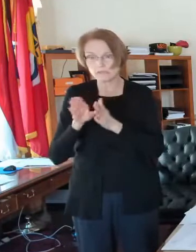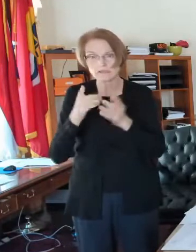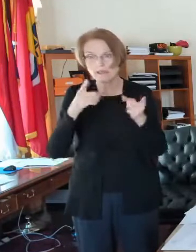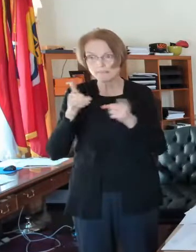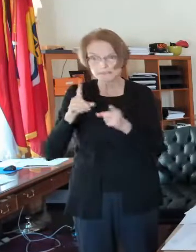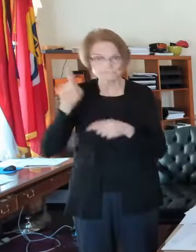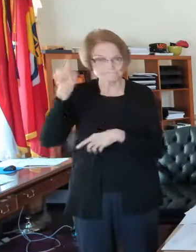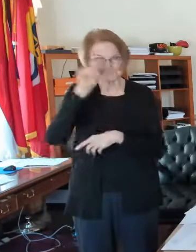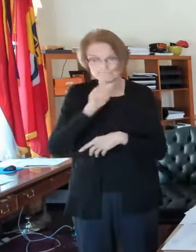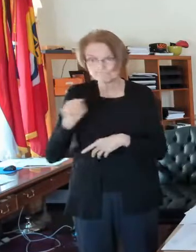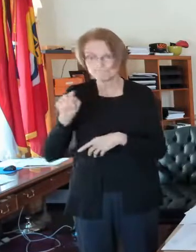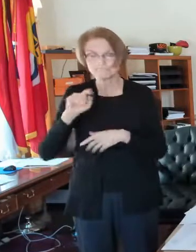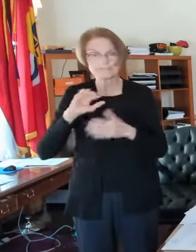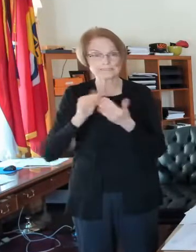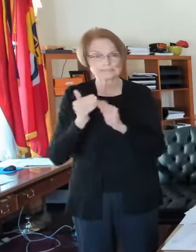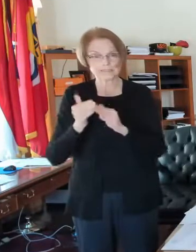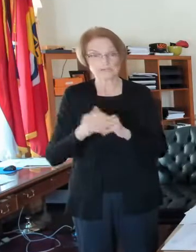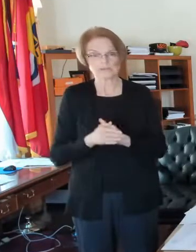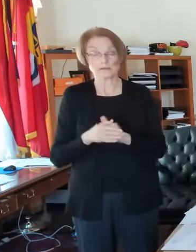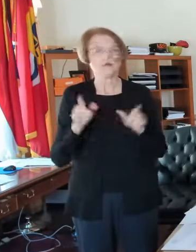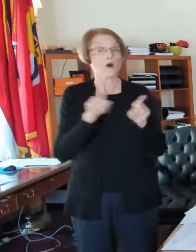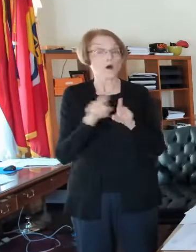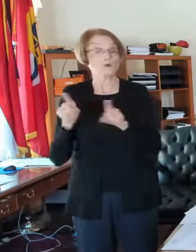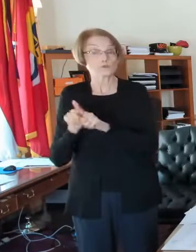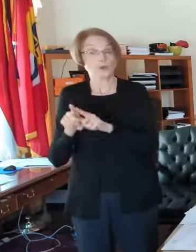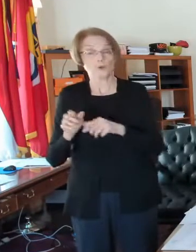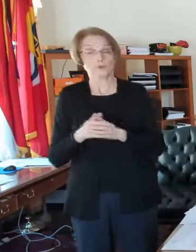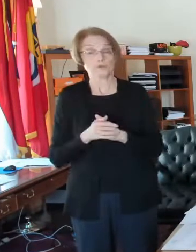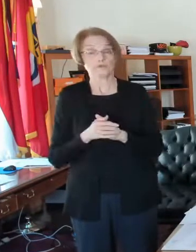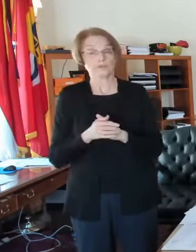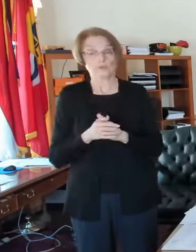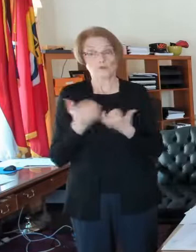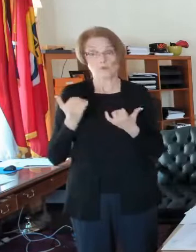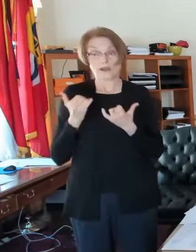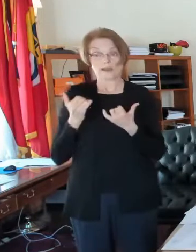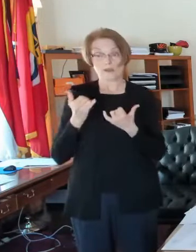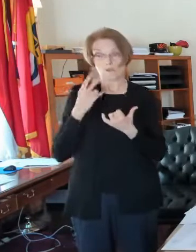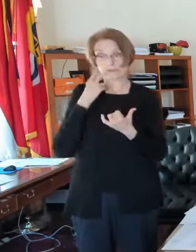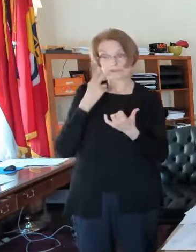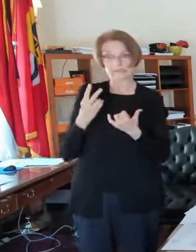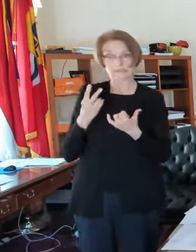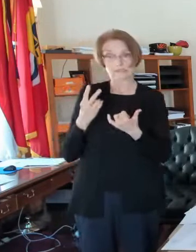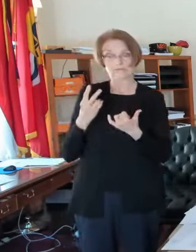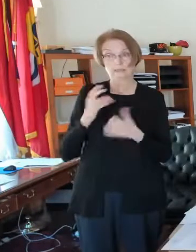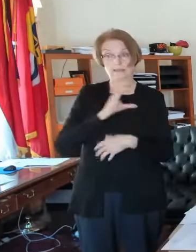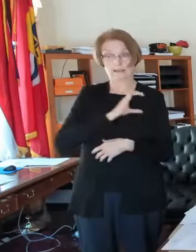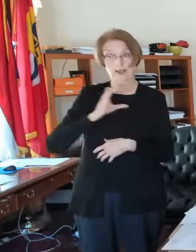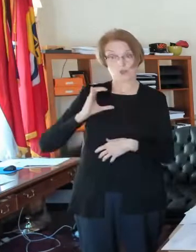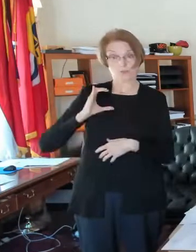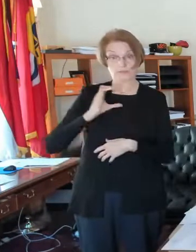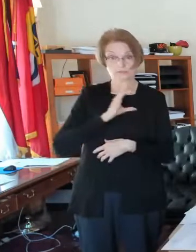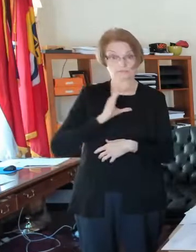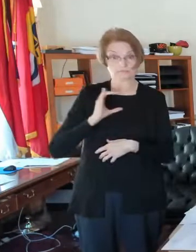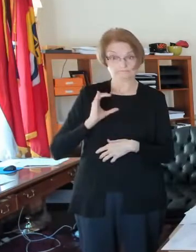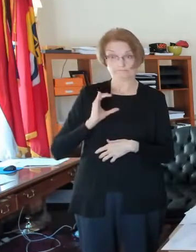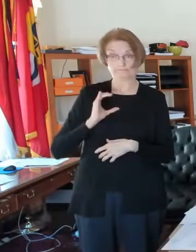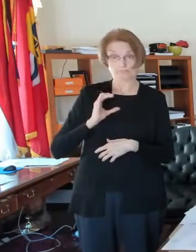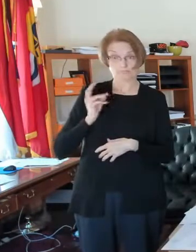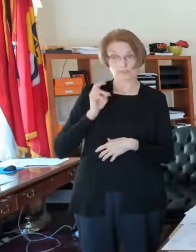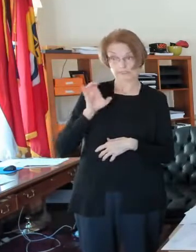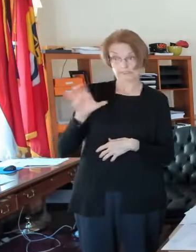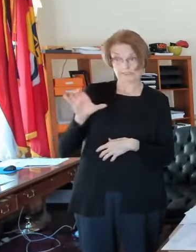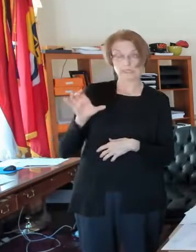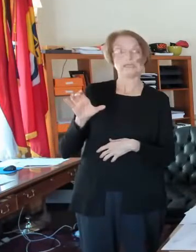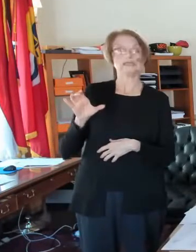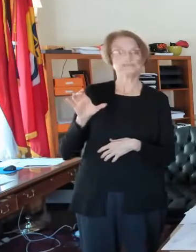think between that and also between what we're seeing right now happening in Congress, and it looks like